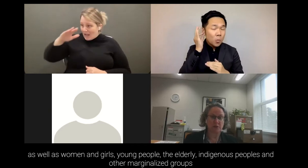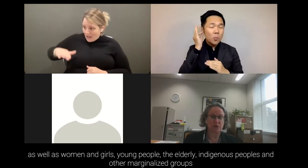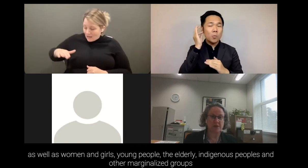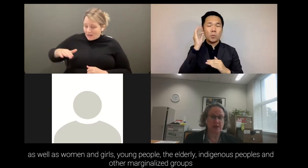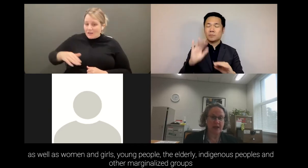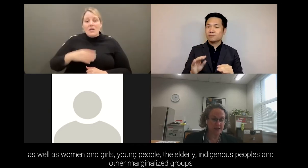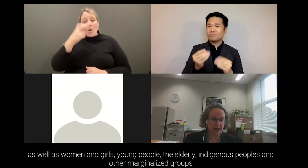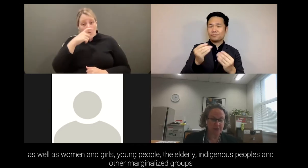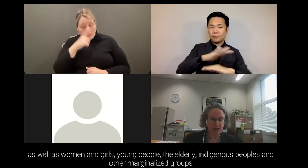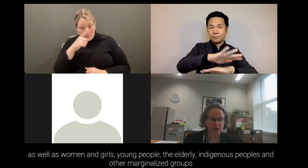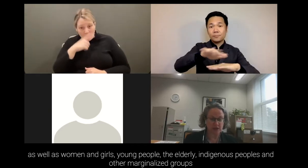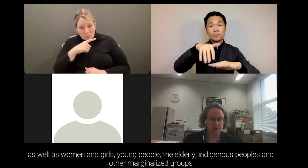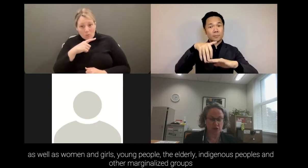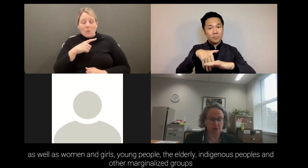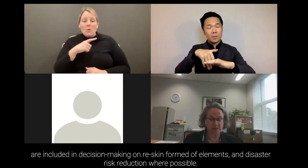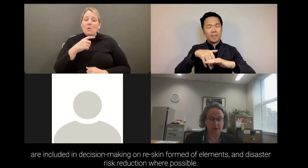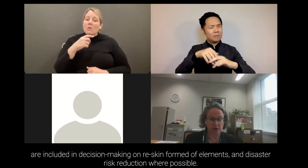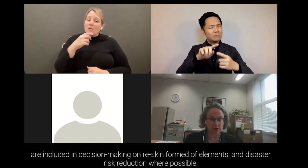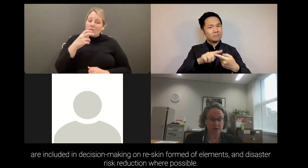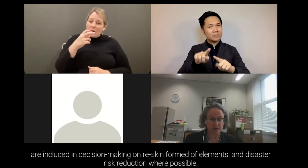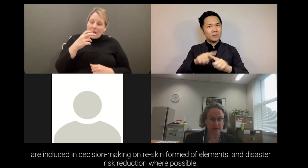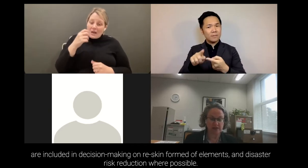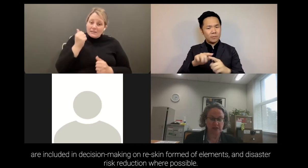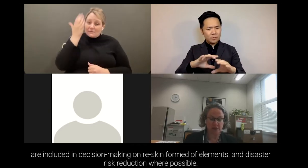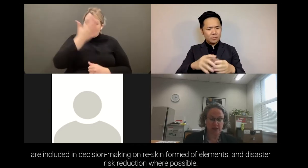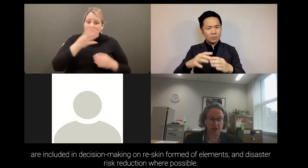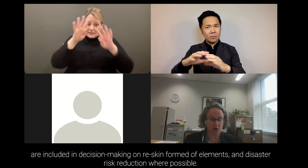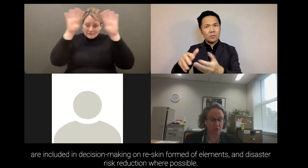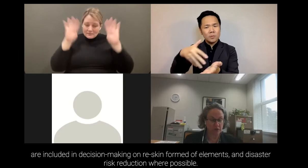Indigenous peoples, and other marginalised groups are included in